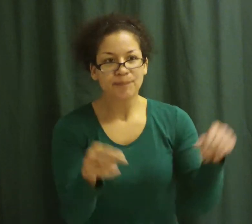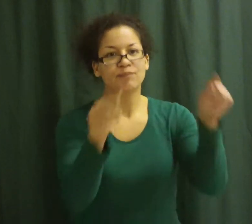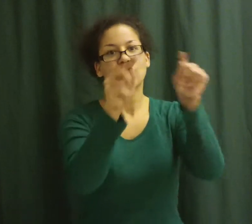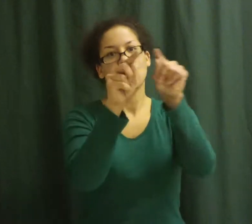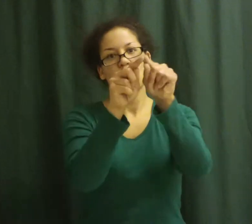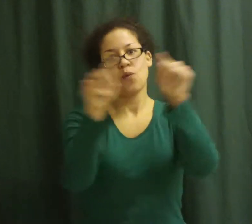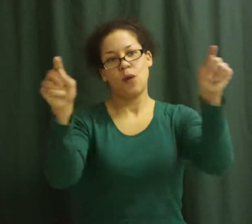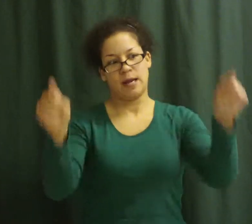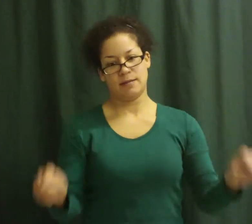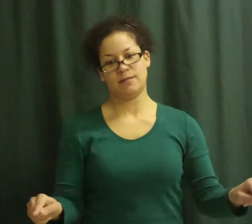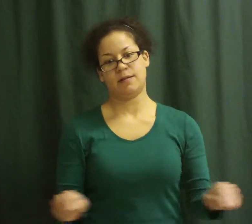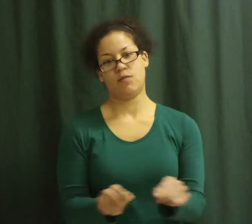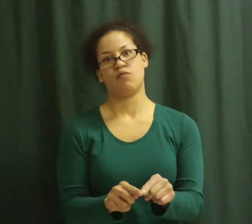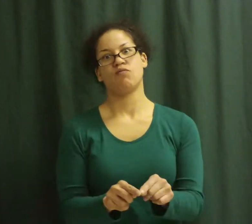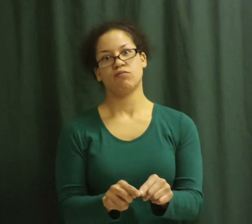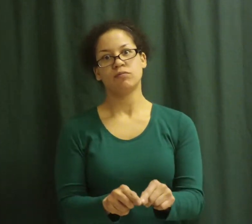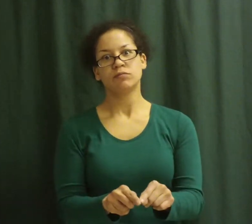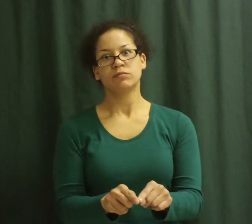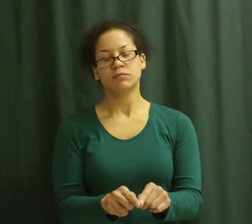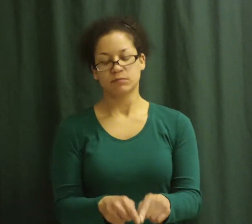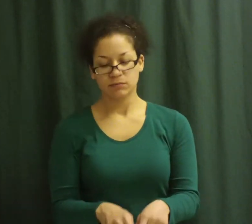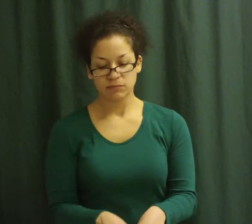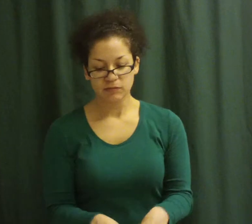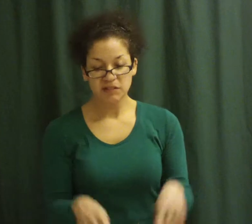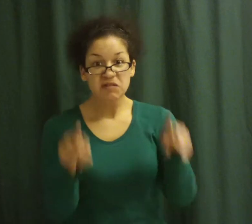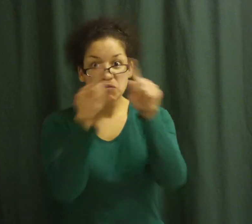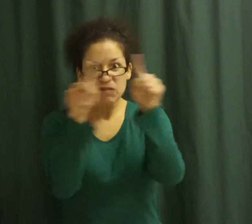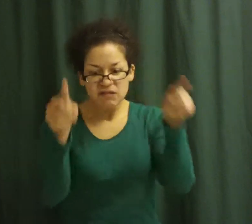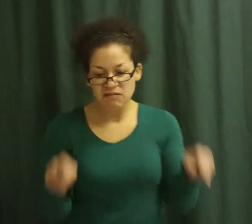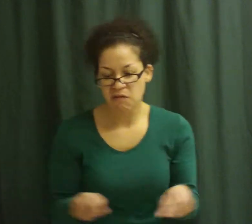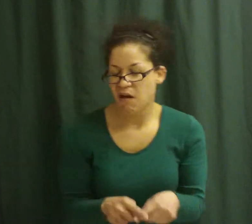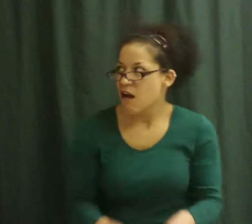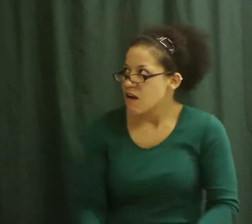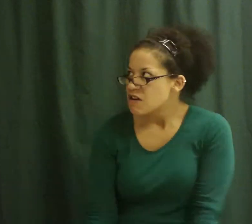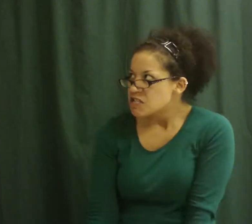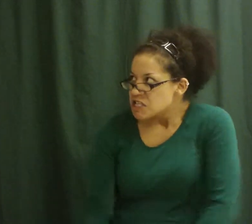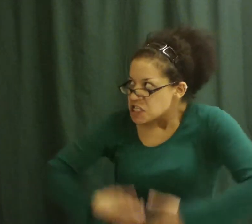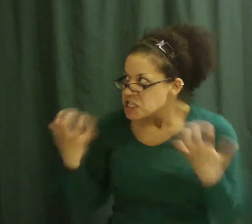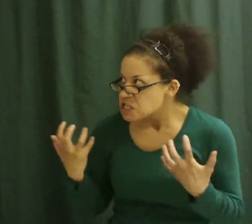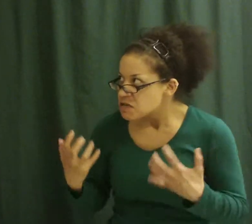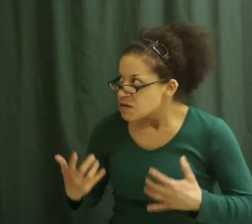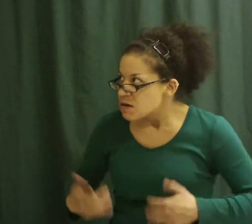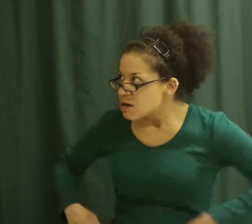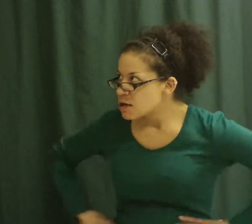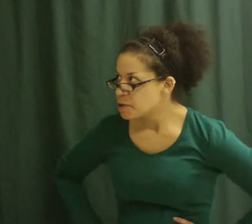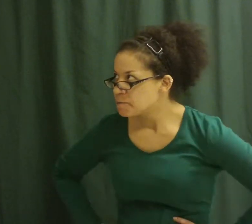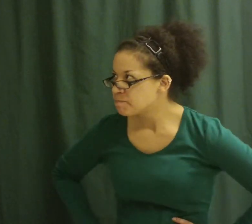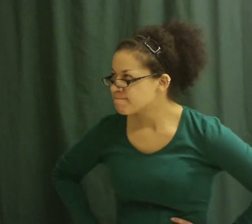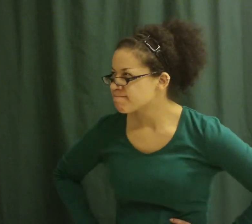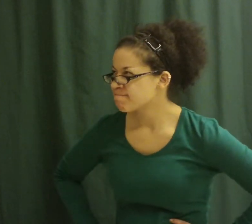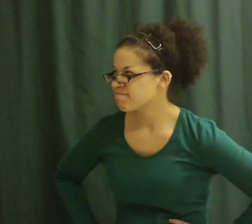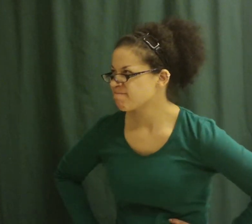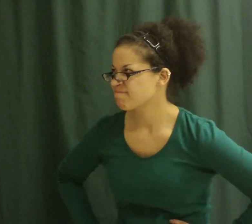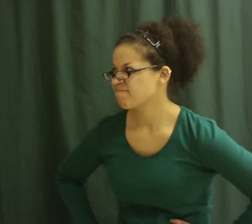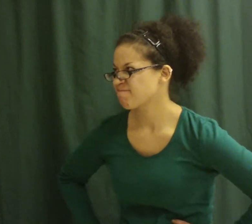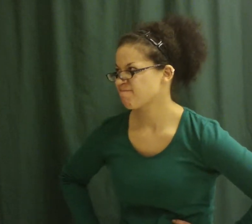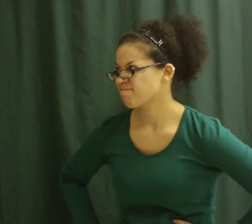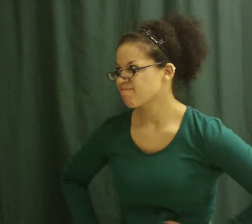The rectangles were very angry. They thought the circles were very